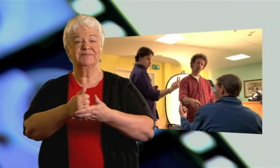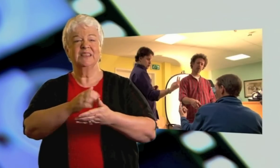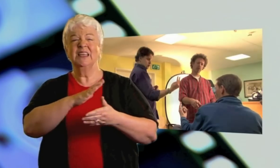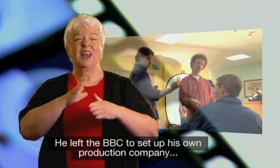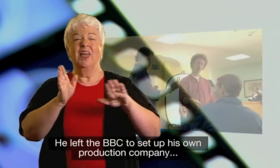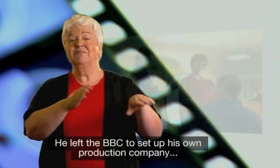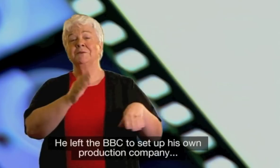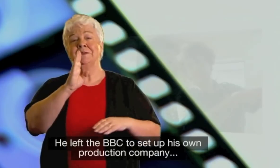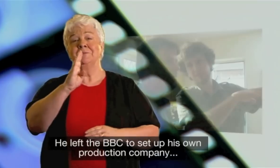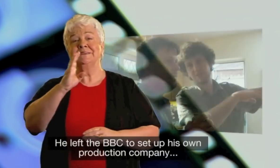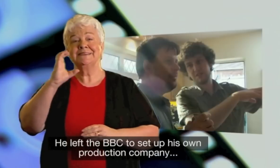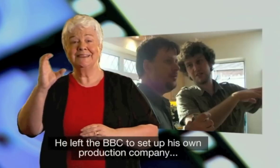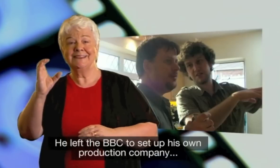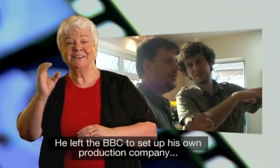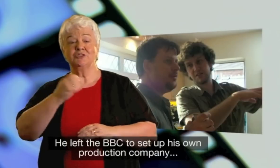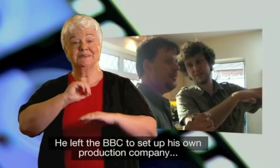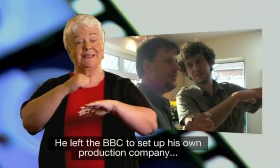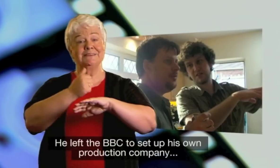He left the BBC to set up his own production company,